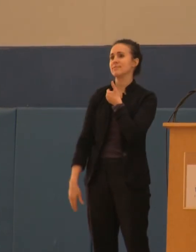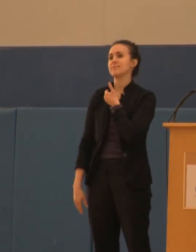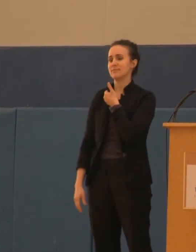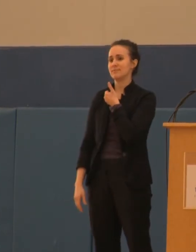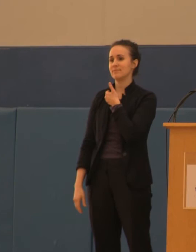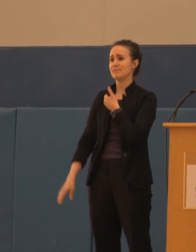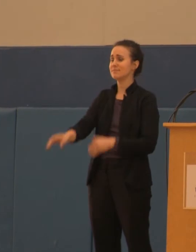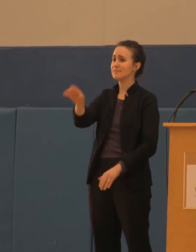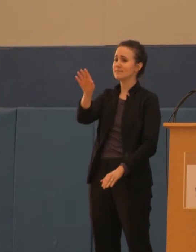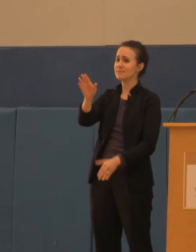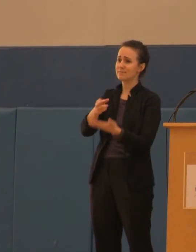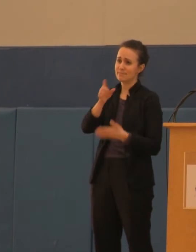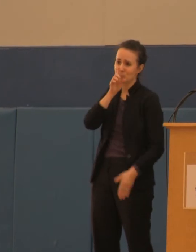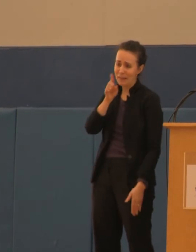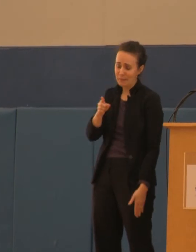The reality is